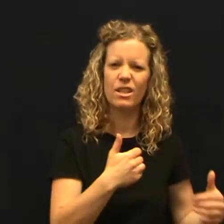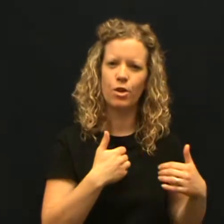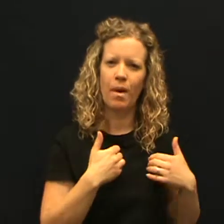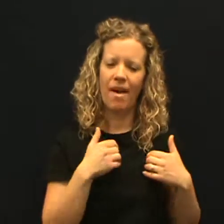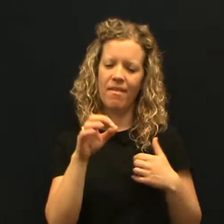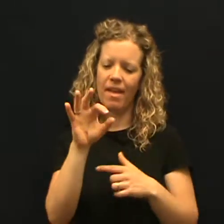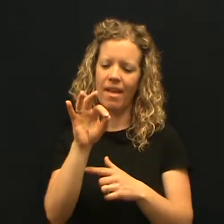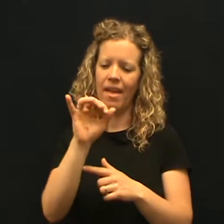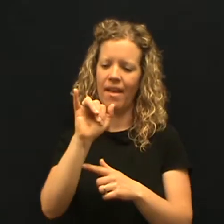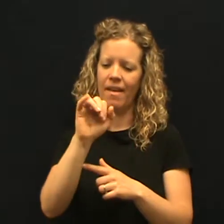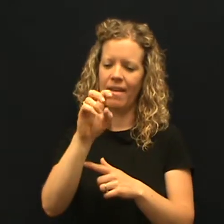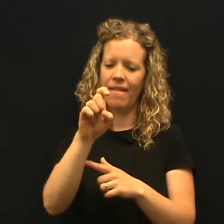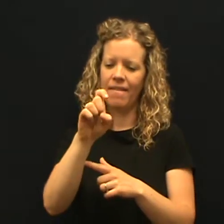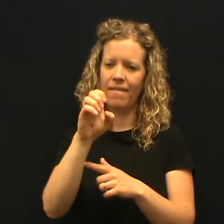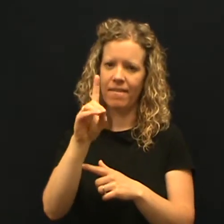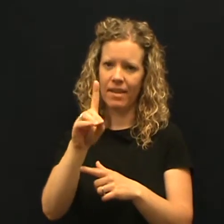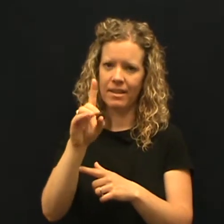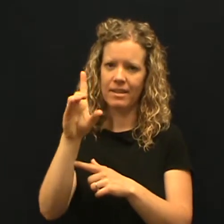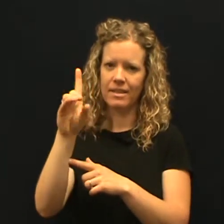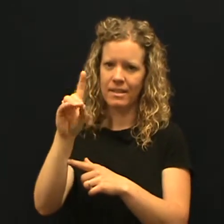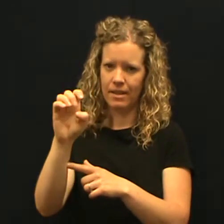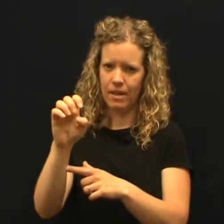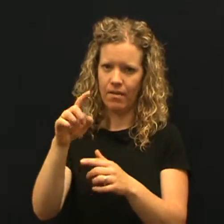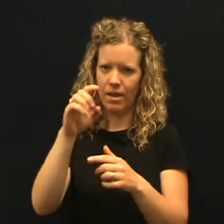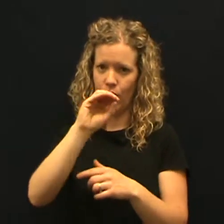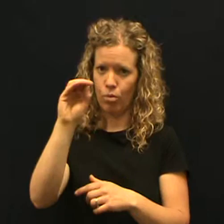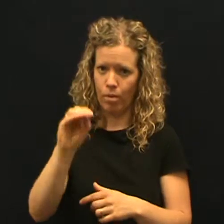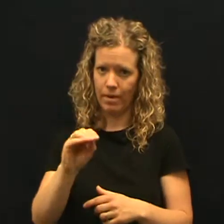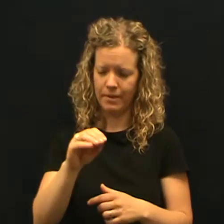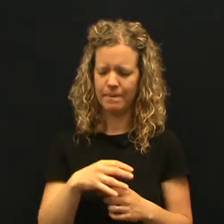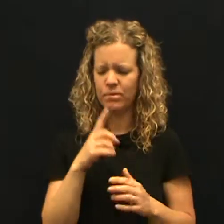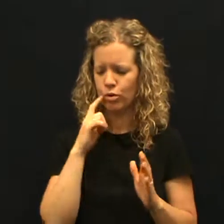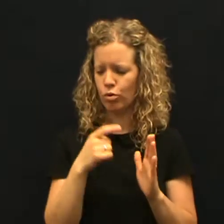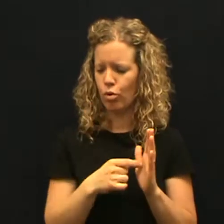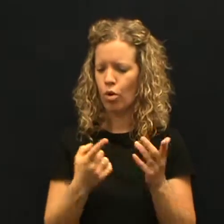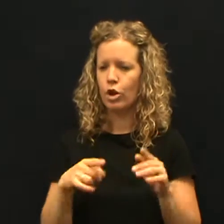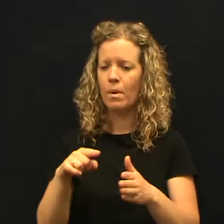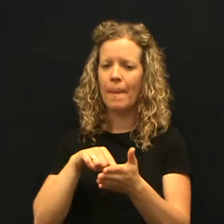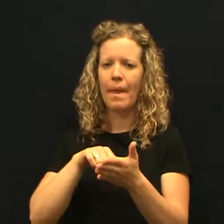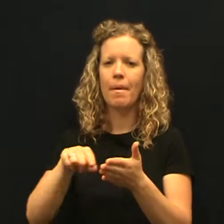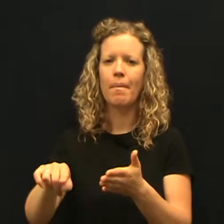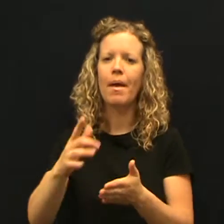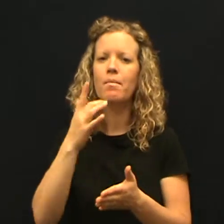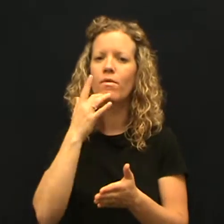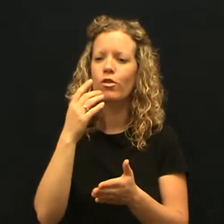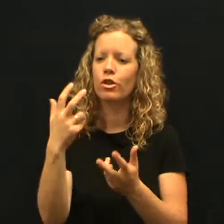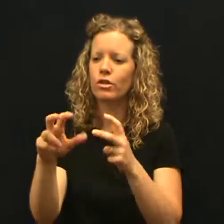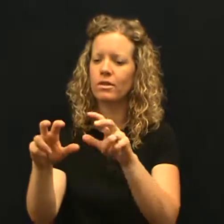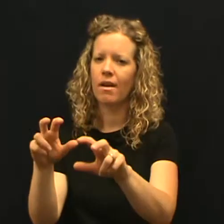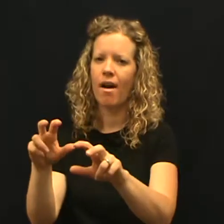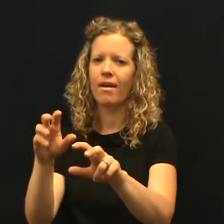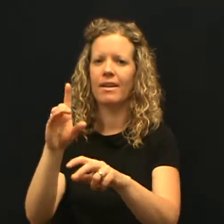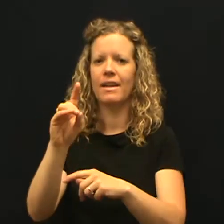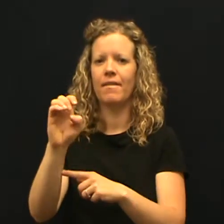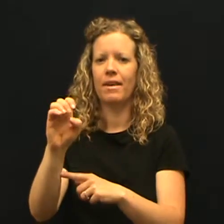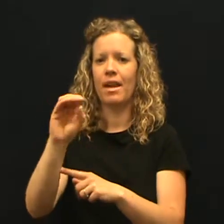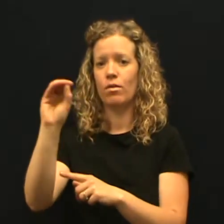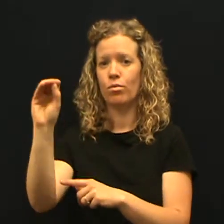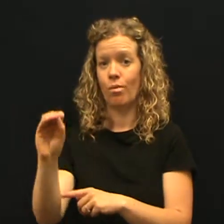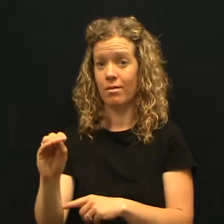other words, you will see a preferred stock issued with a dividend rate on it, and that